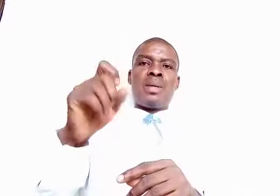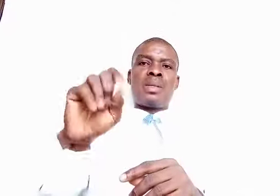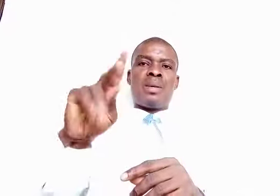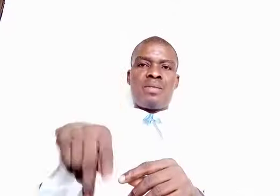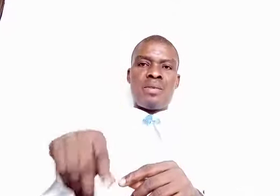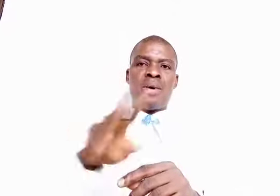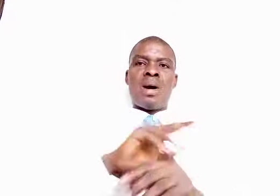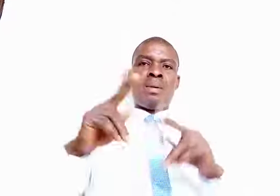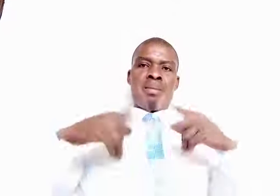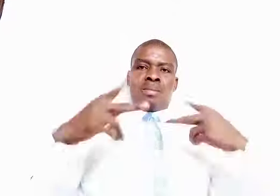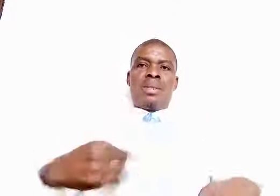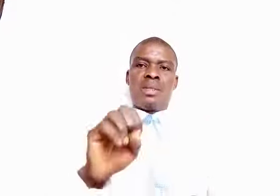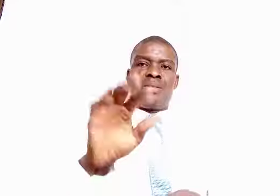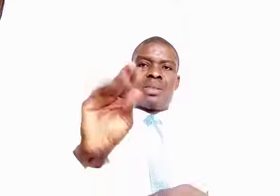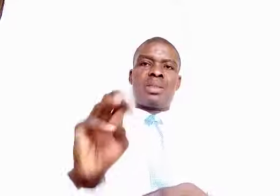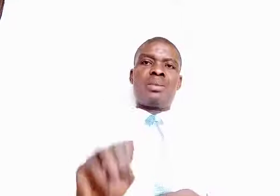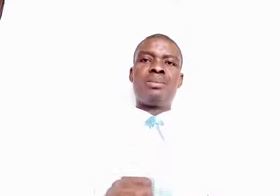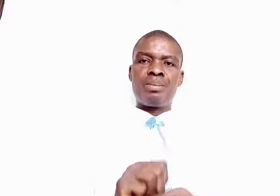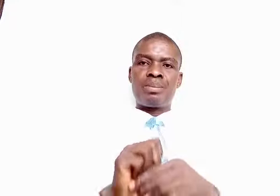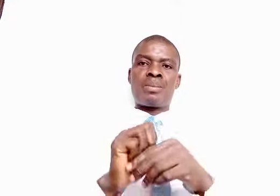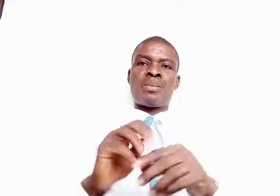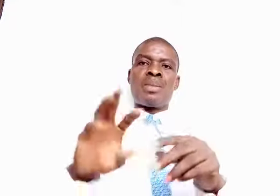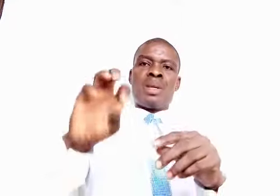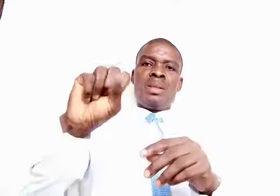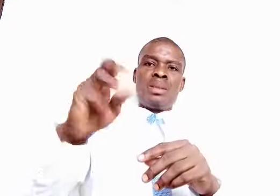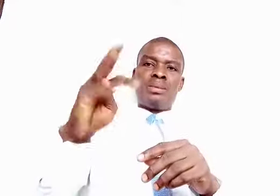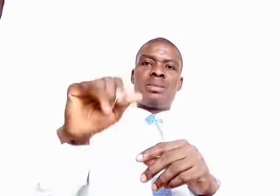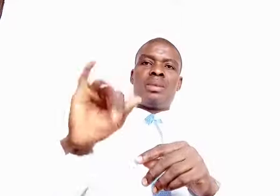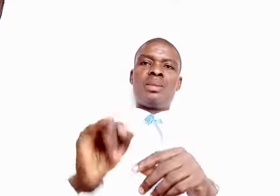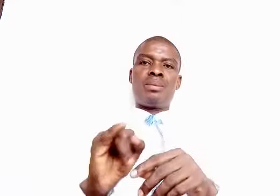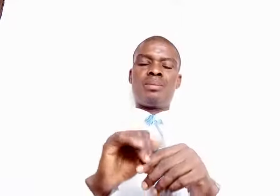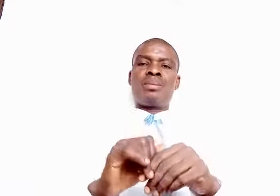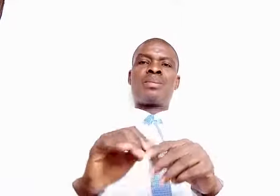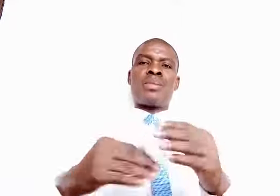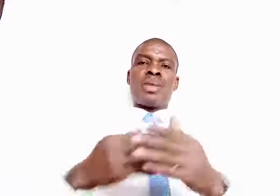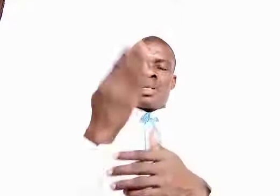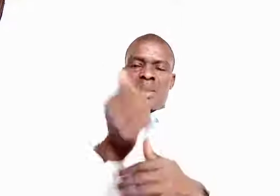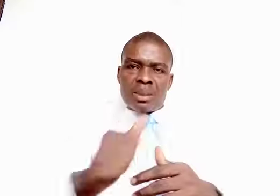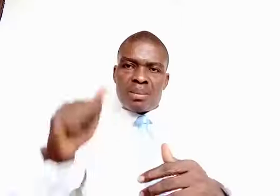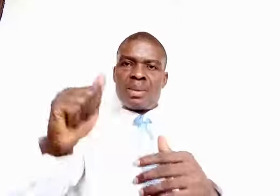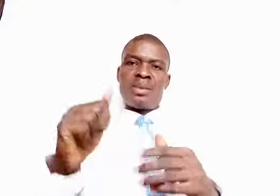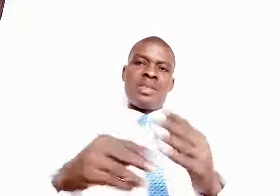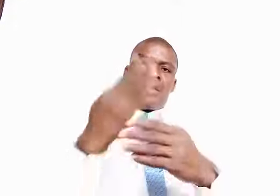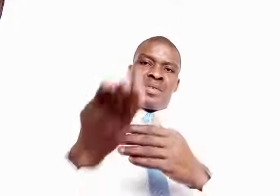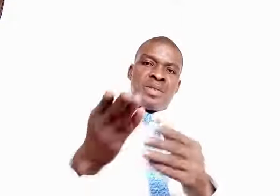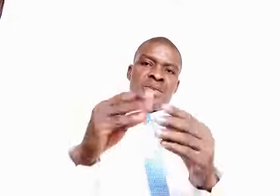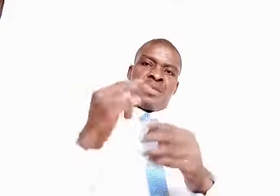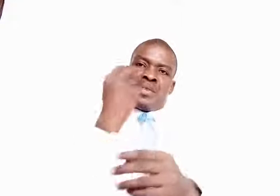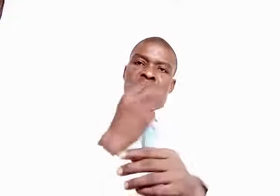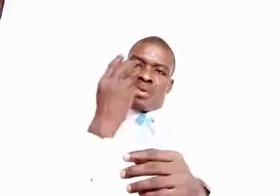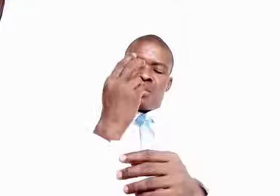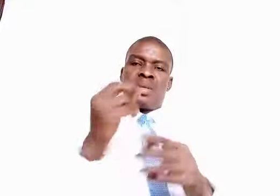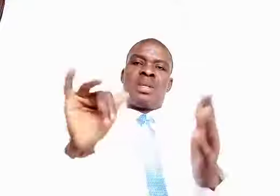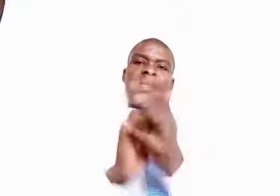and personification. Similes. A simile is a figure of speech that uses the words like,